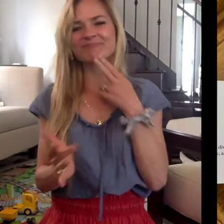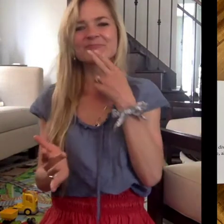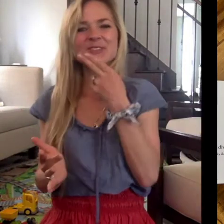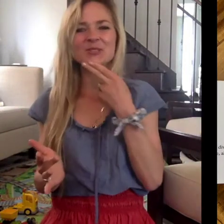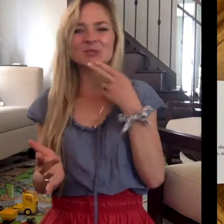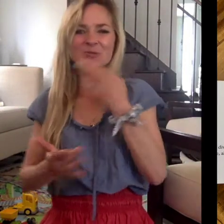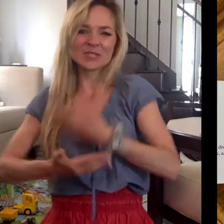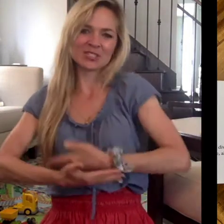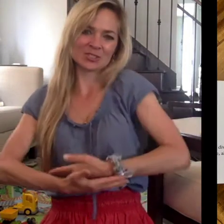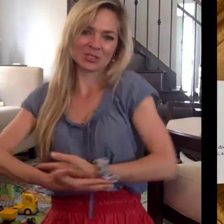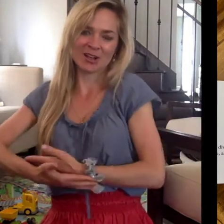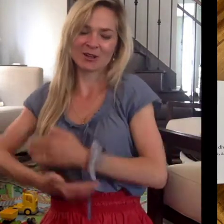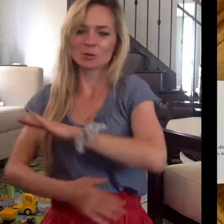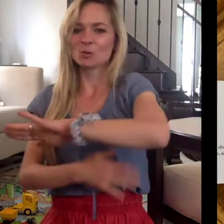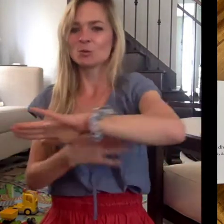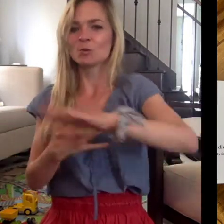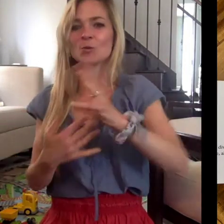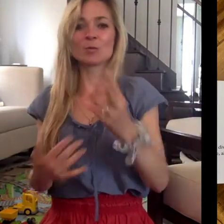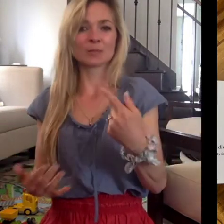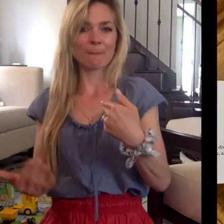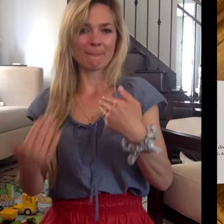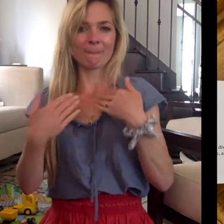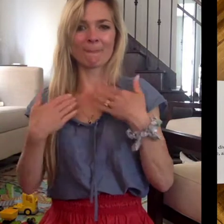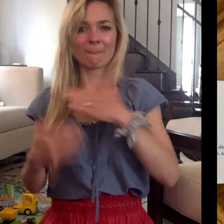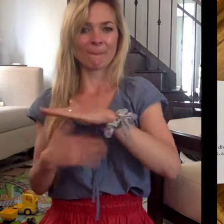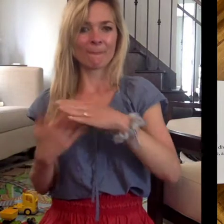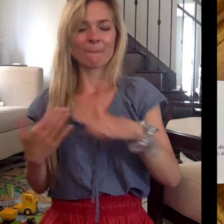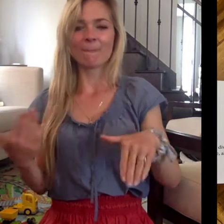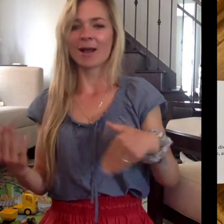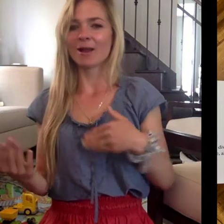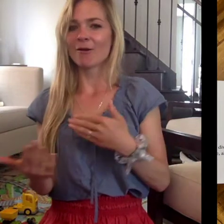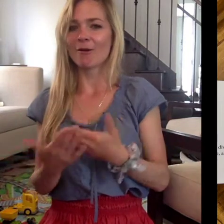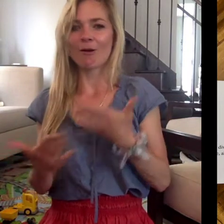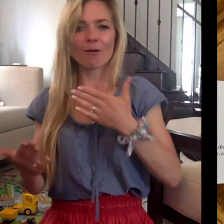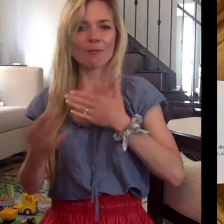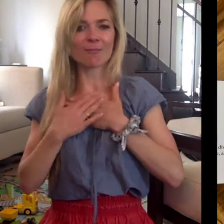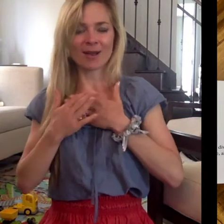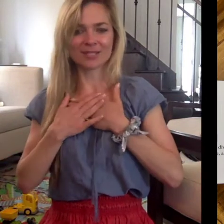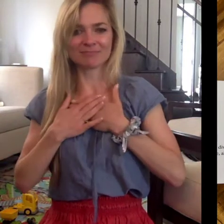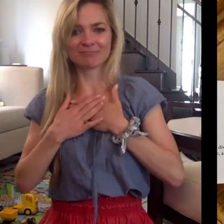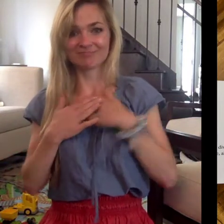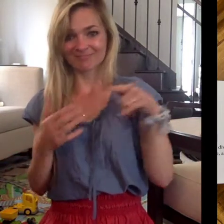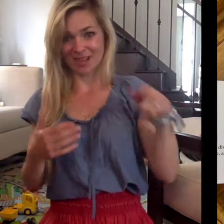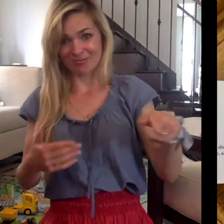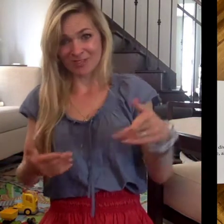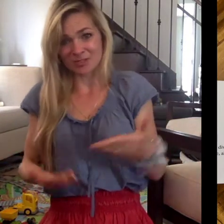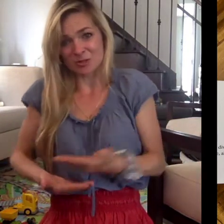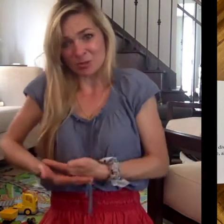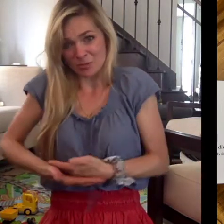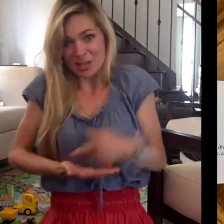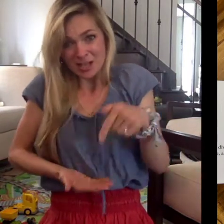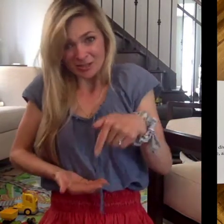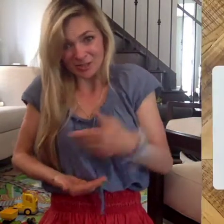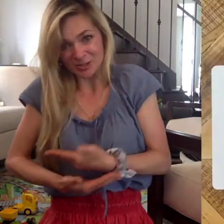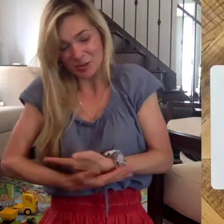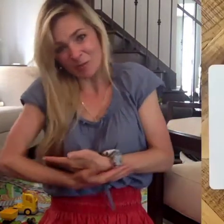next baby was truly divine, a sweet child who was mine, all